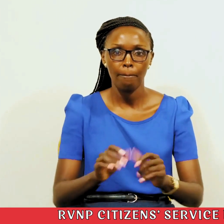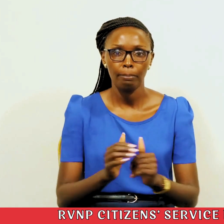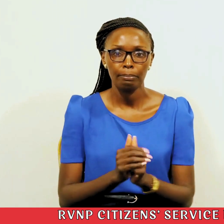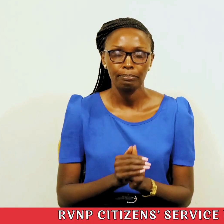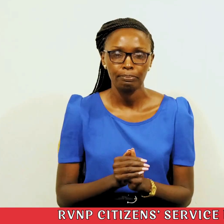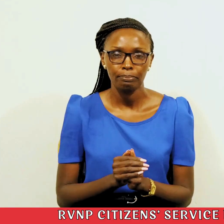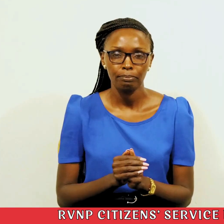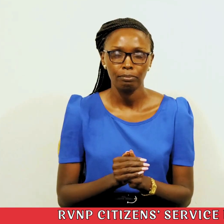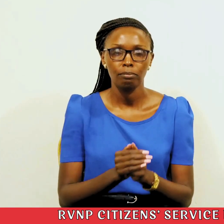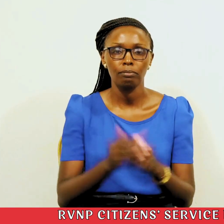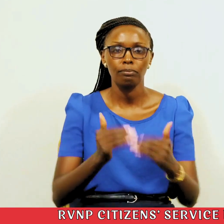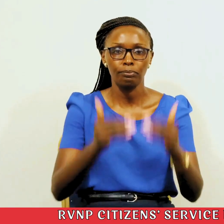Service: